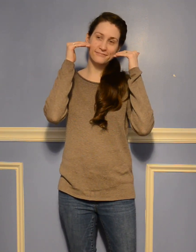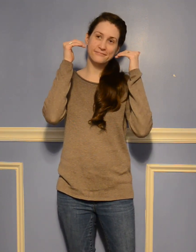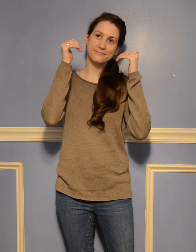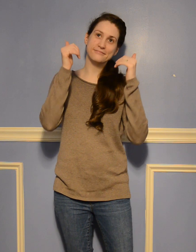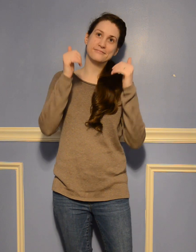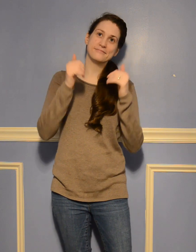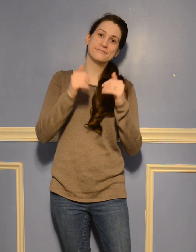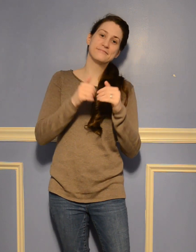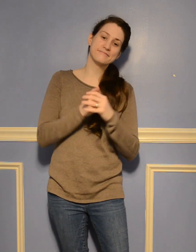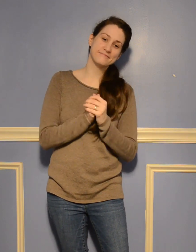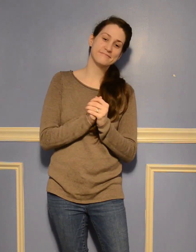rainy